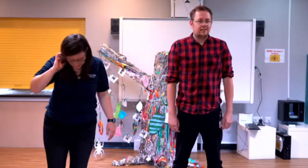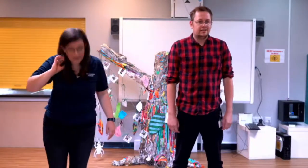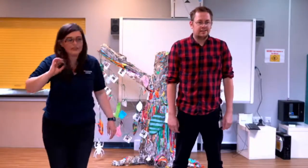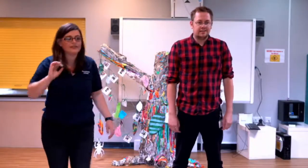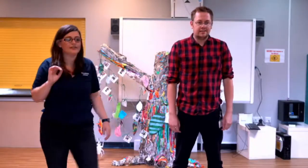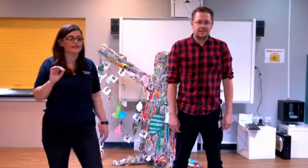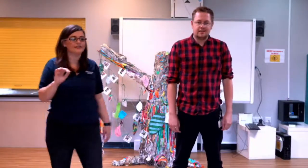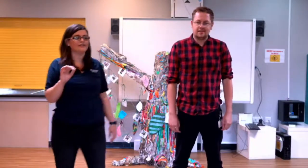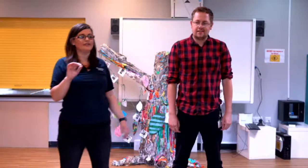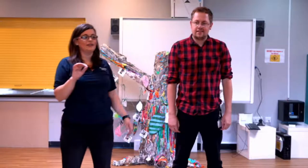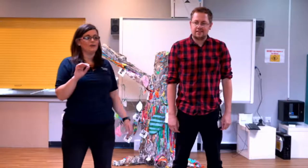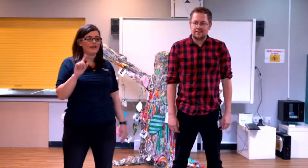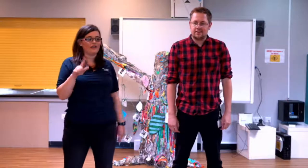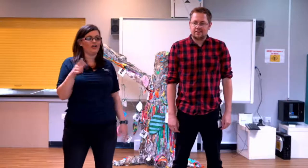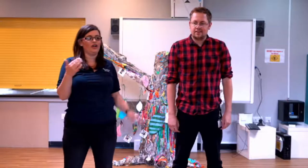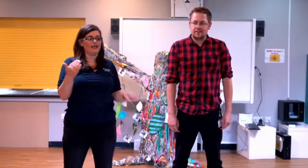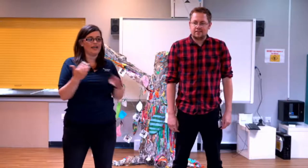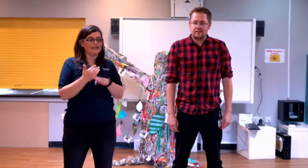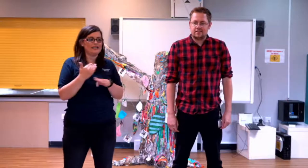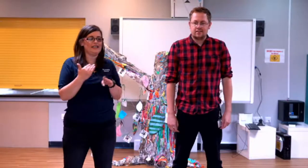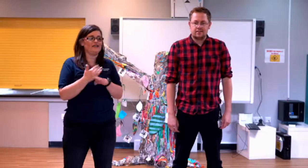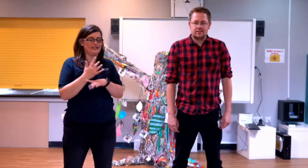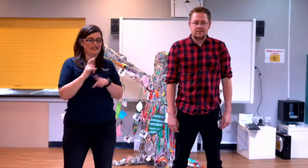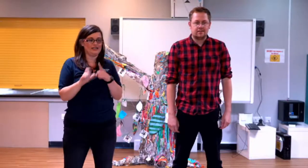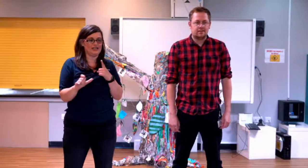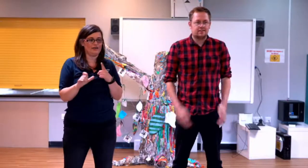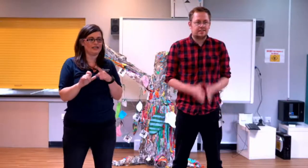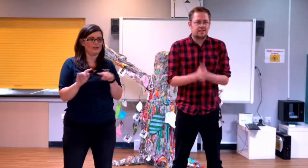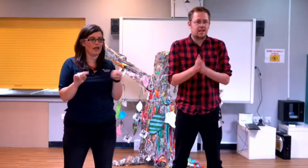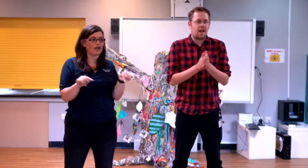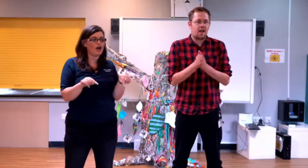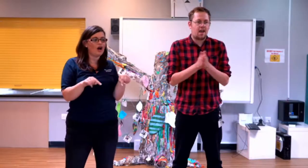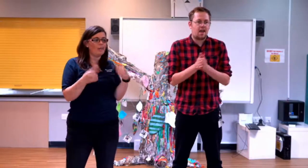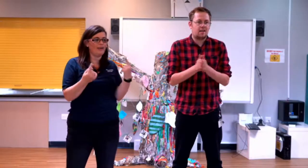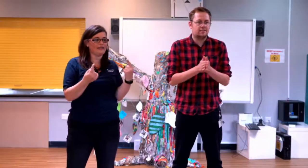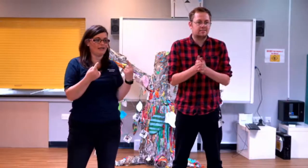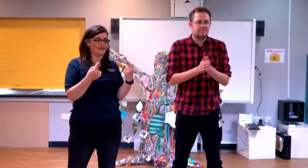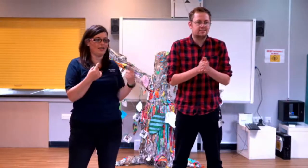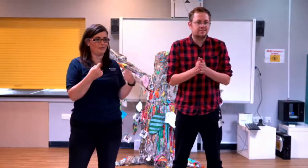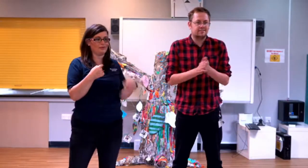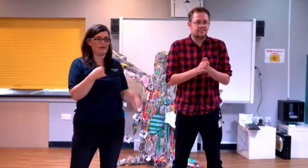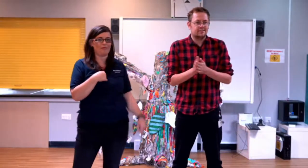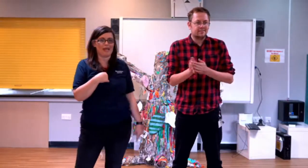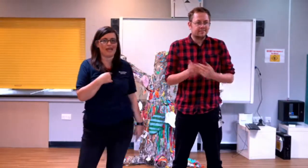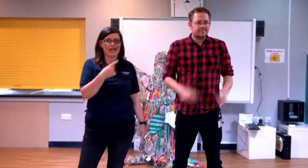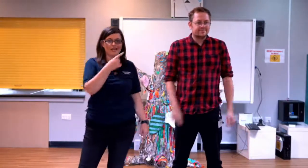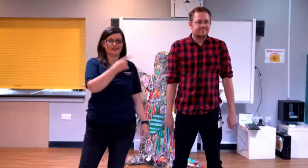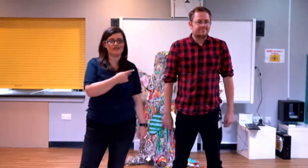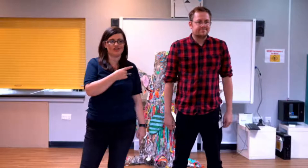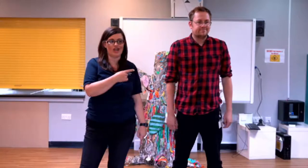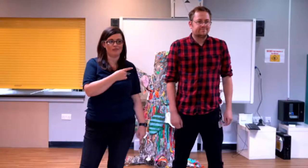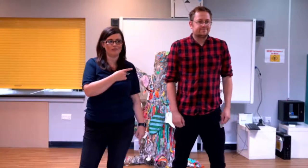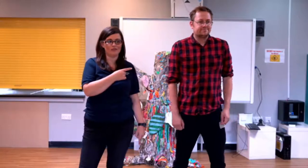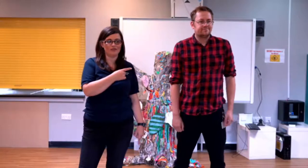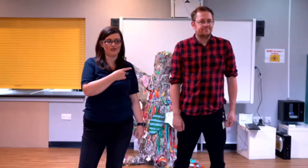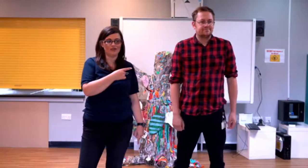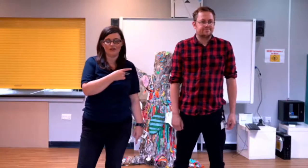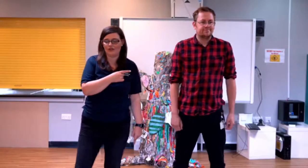Okay, we've got an activity to do. It's going to be a competition between me and James. So